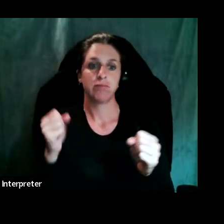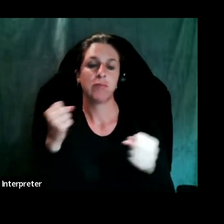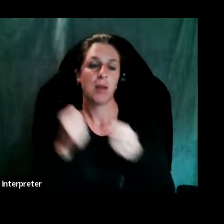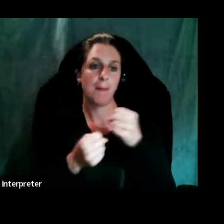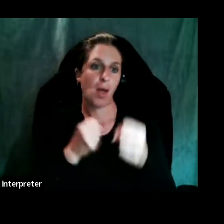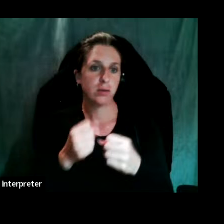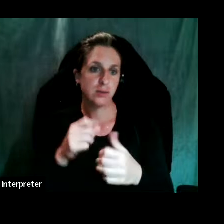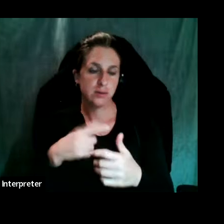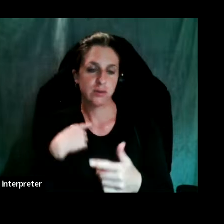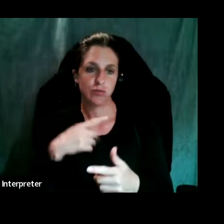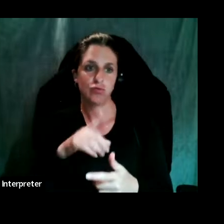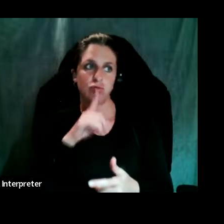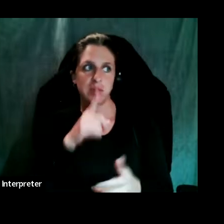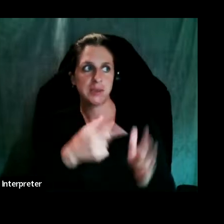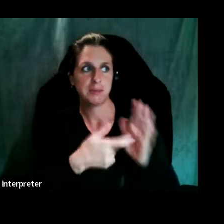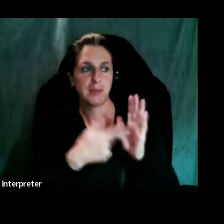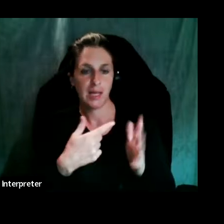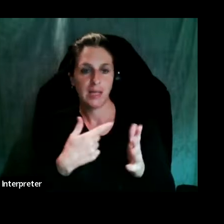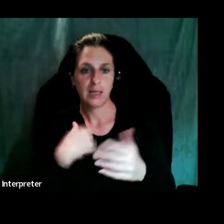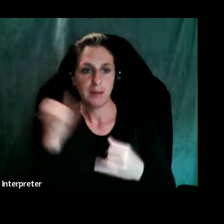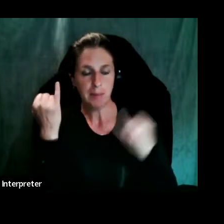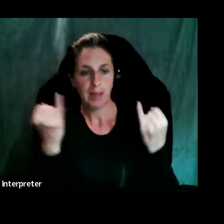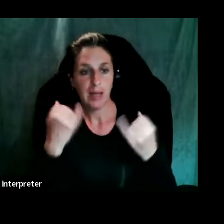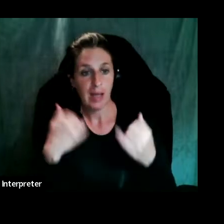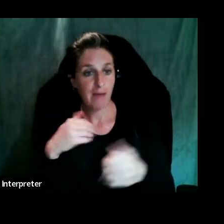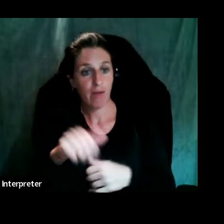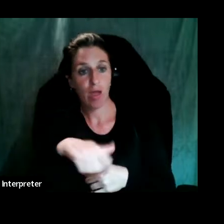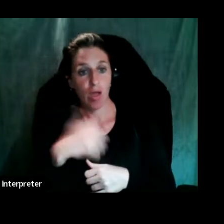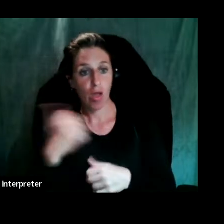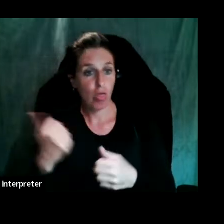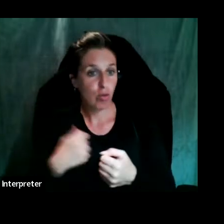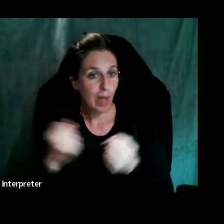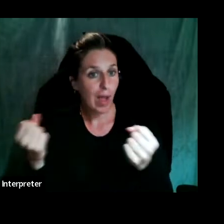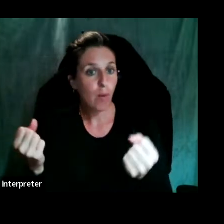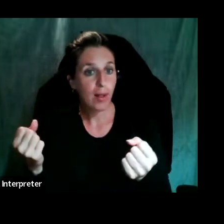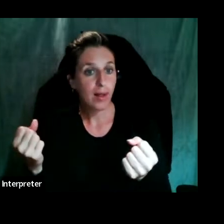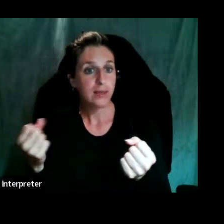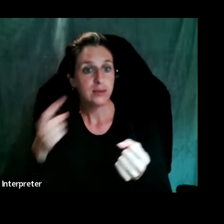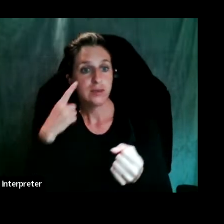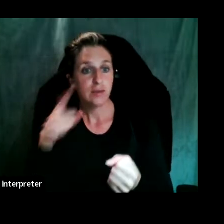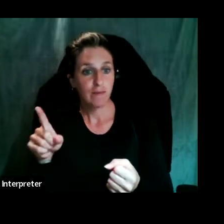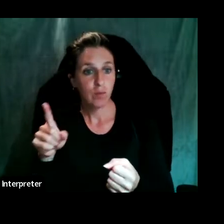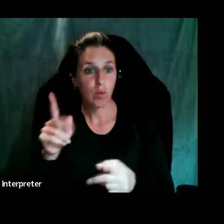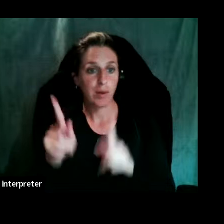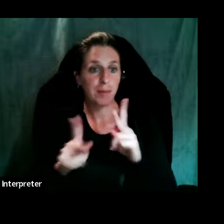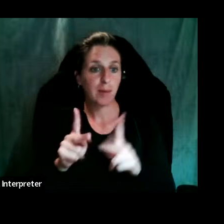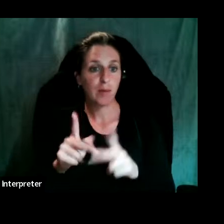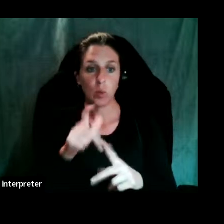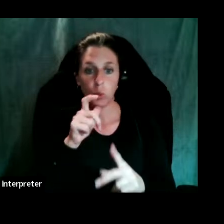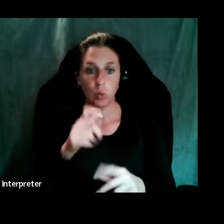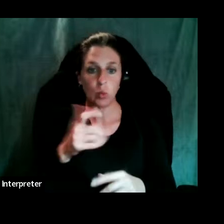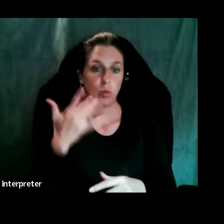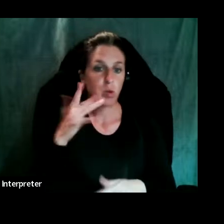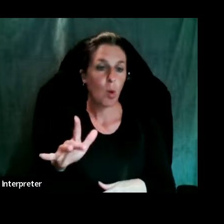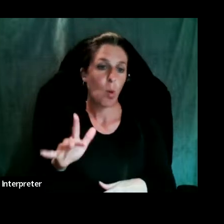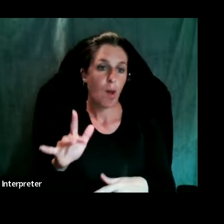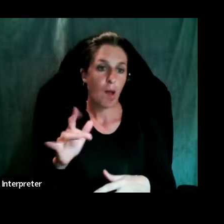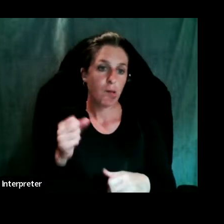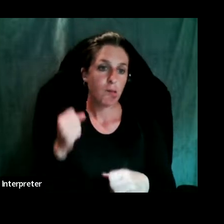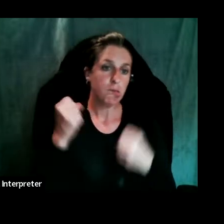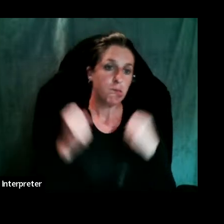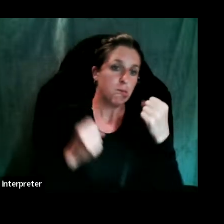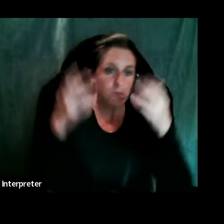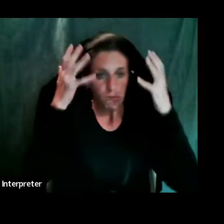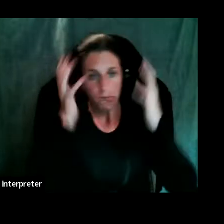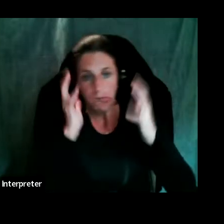And are there other outlets for people that probably don't want to have to lace them up and put a headgear